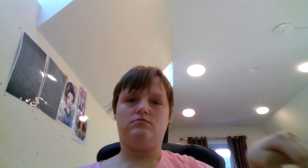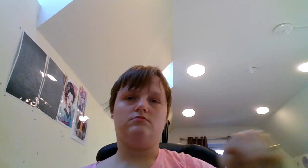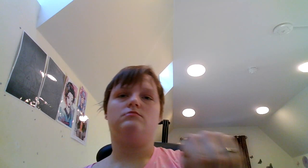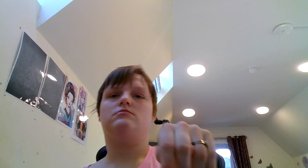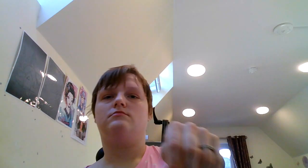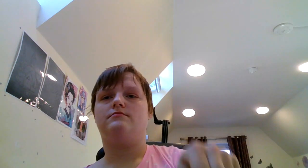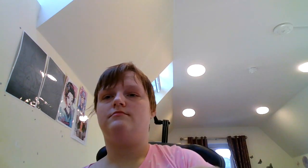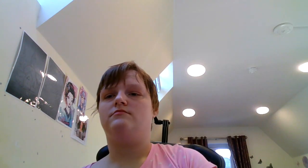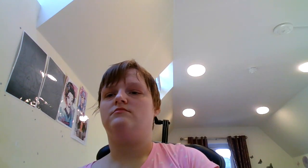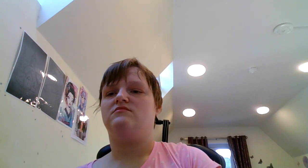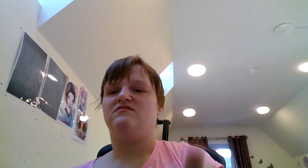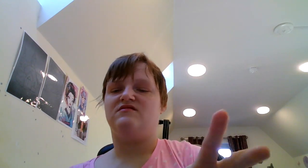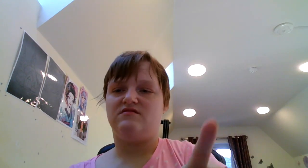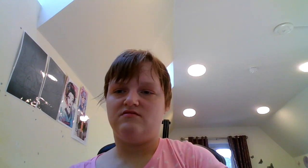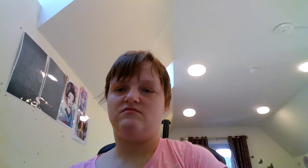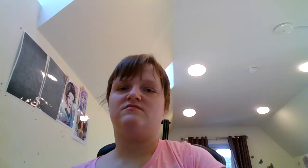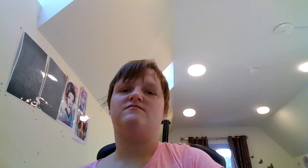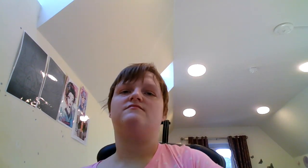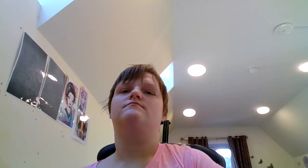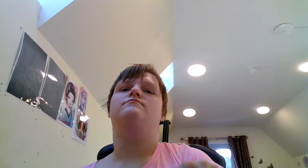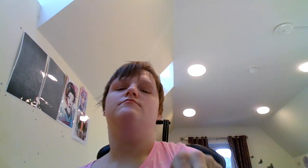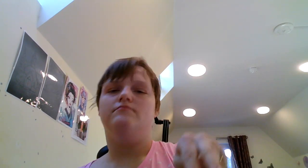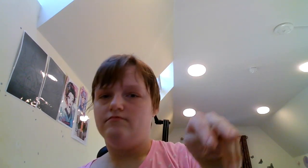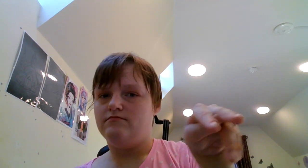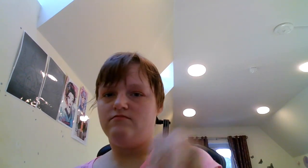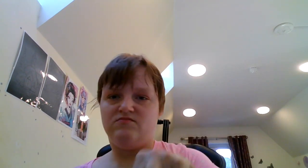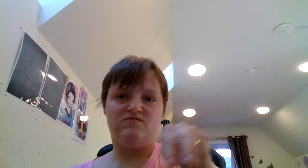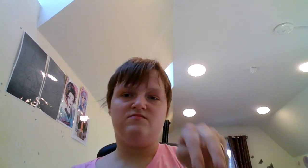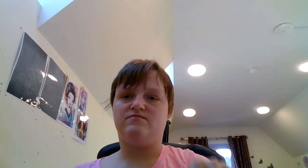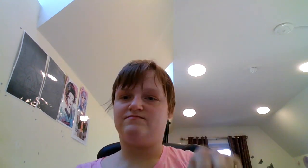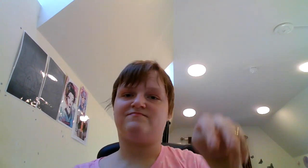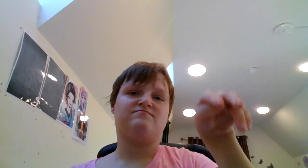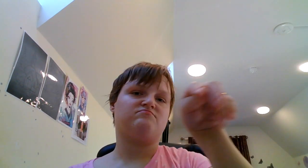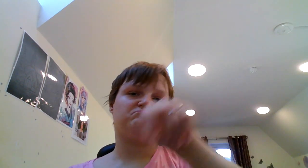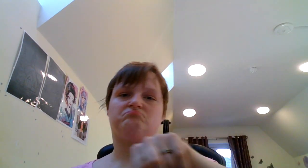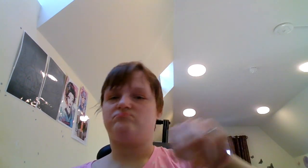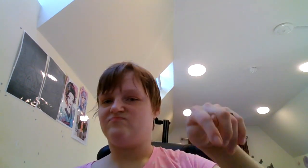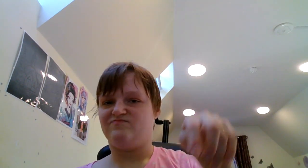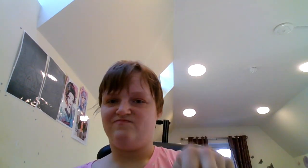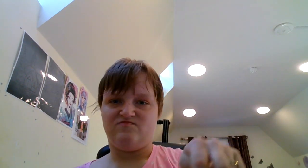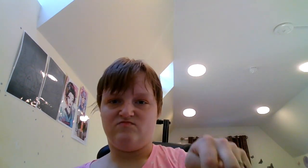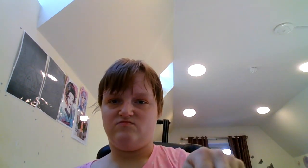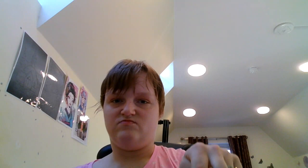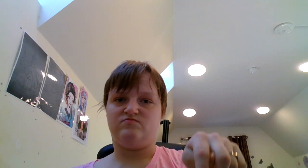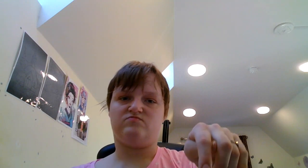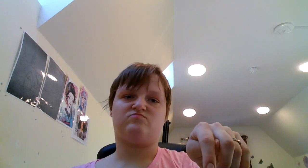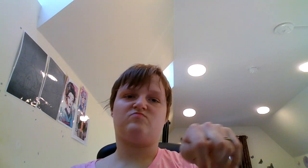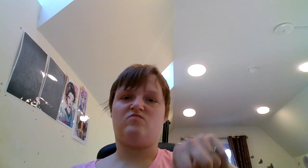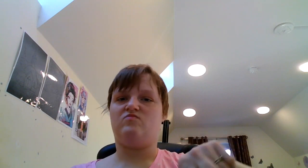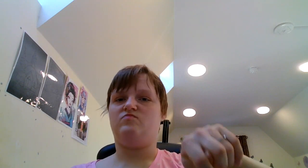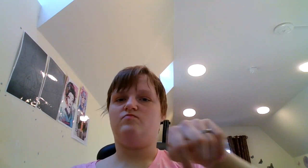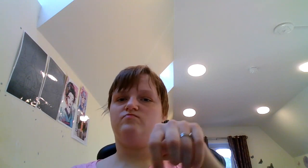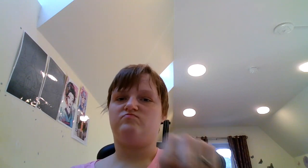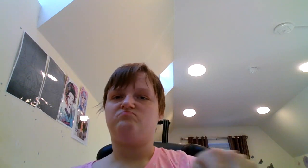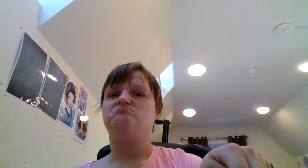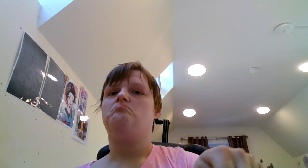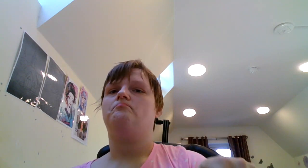pancreas. Their method involved tying off the pancreatic duct to kill off other substances in the pancreas that